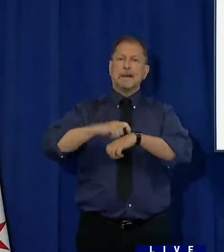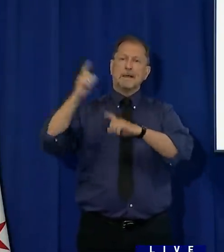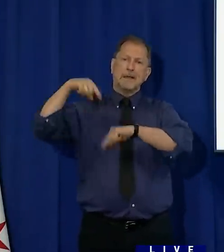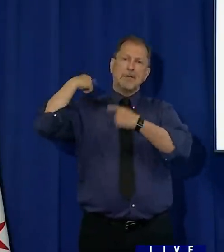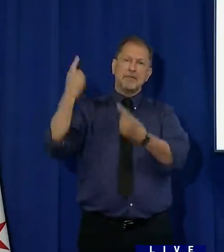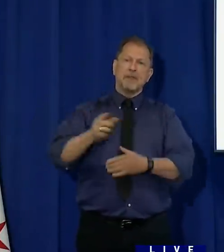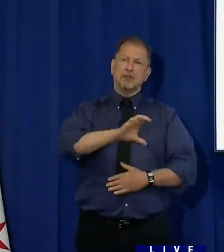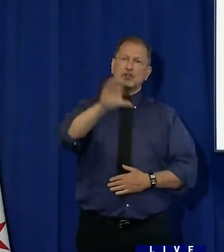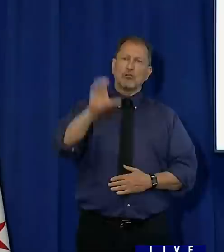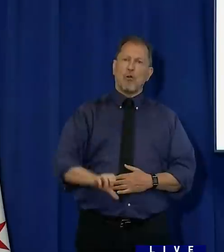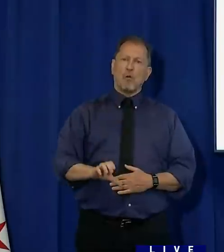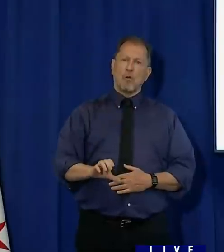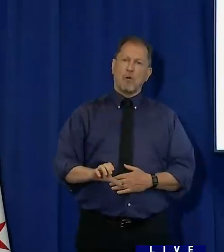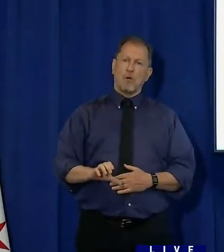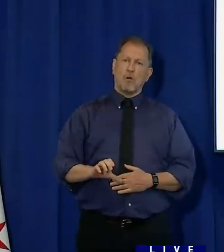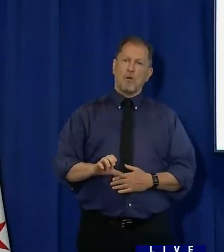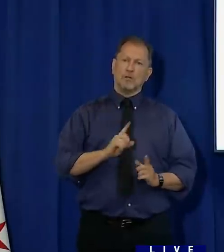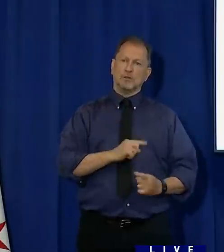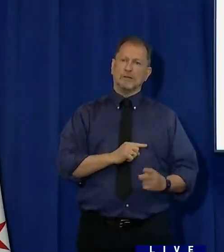seen.